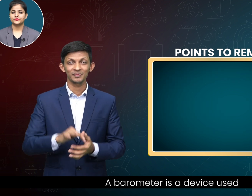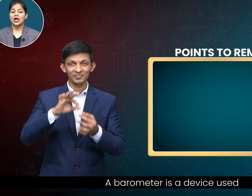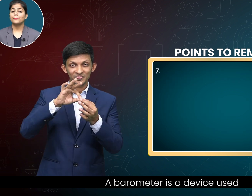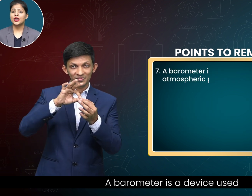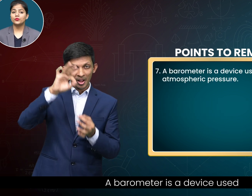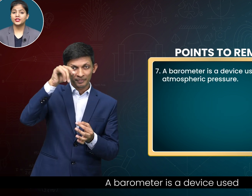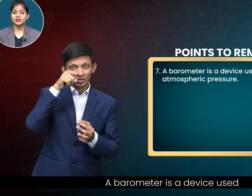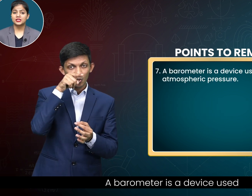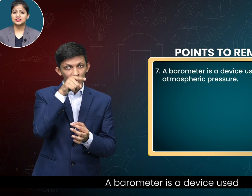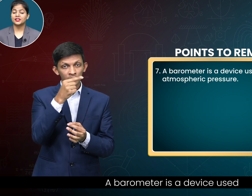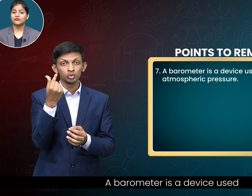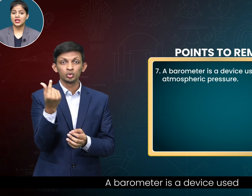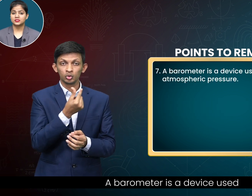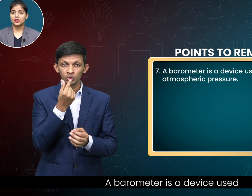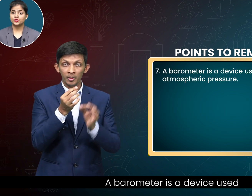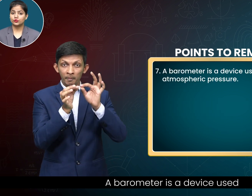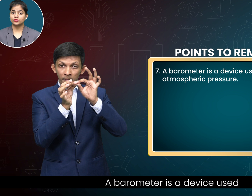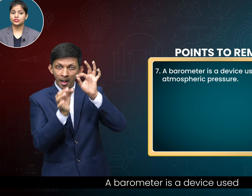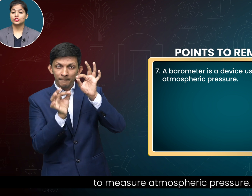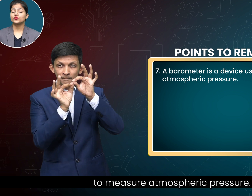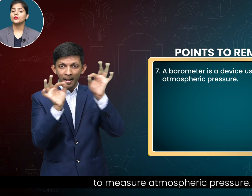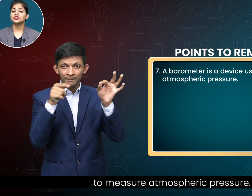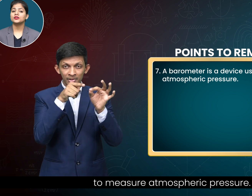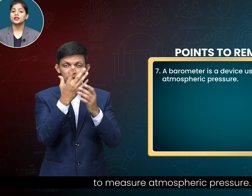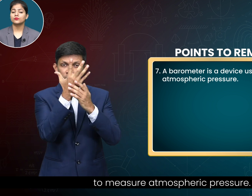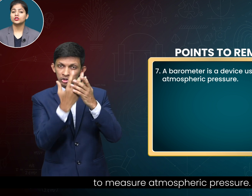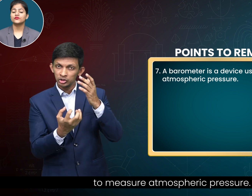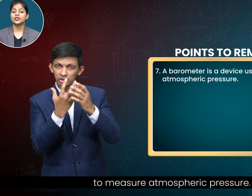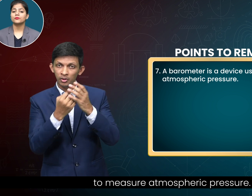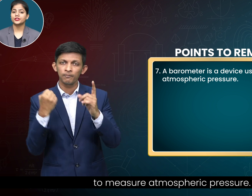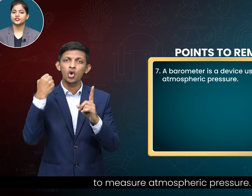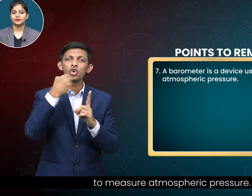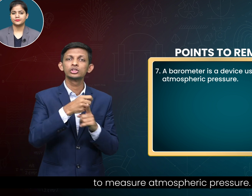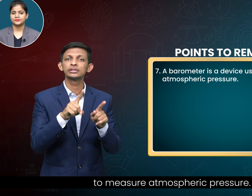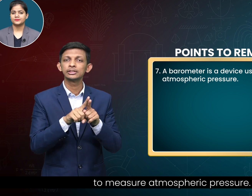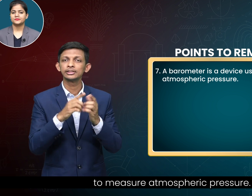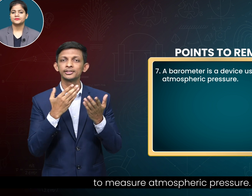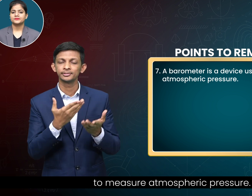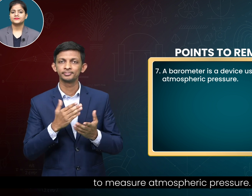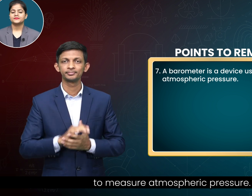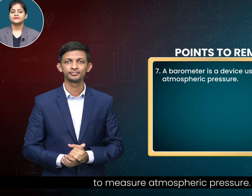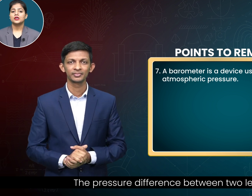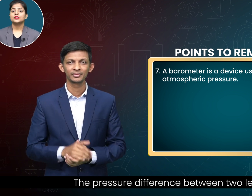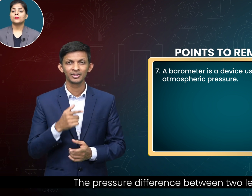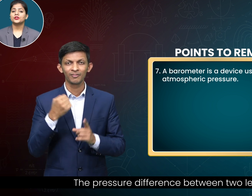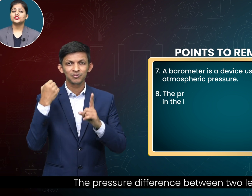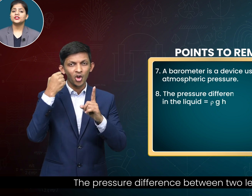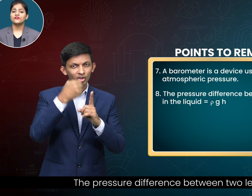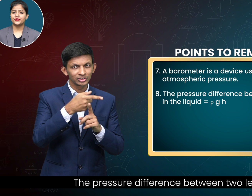A barometer is a device used to measure atmospheric pressure. The pressure